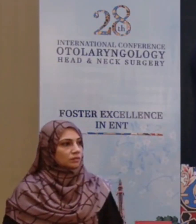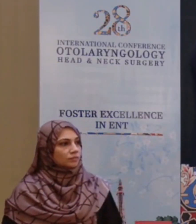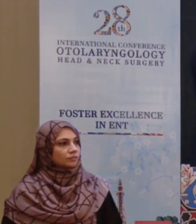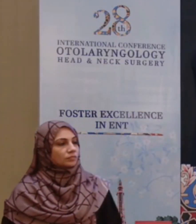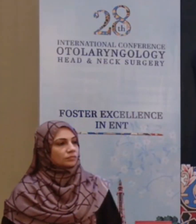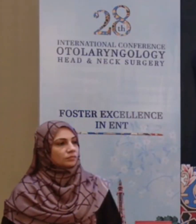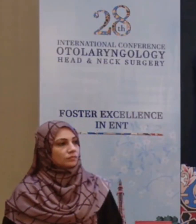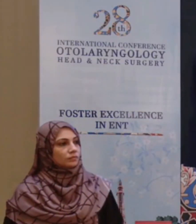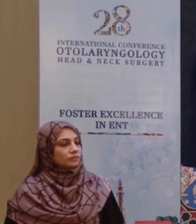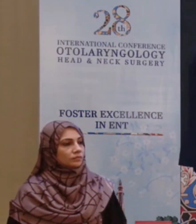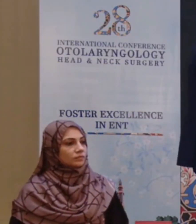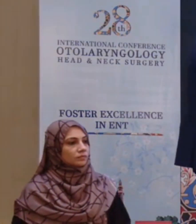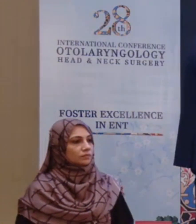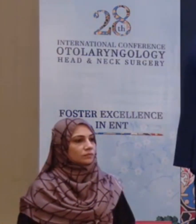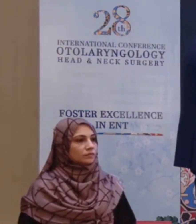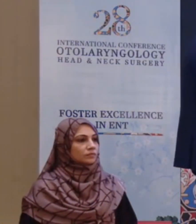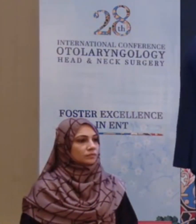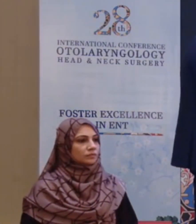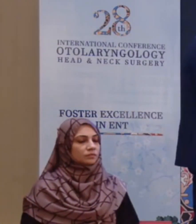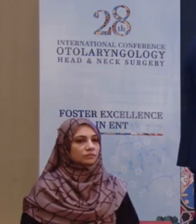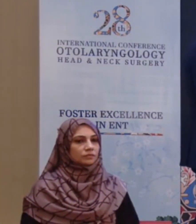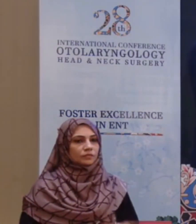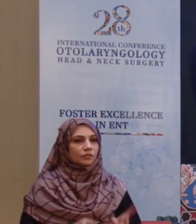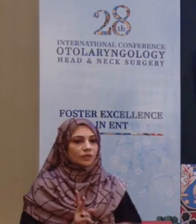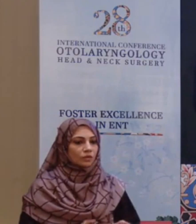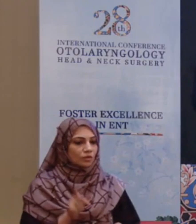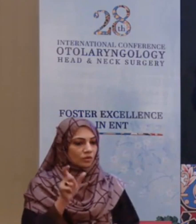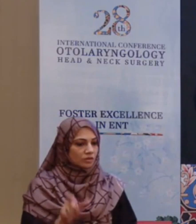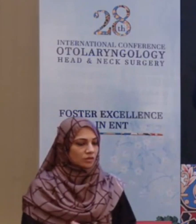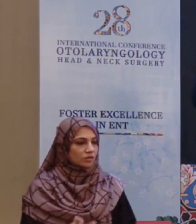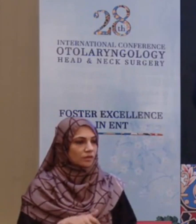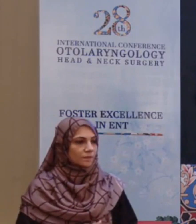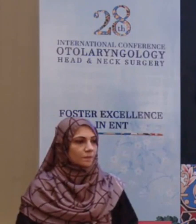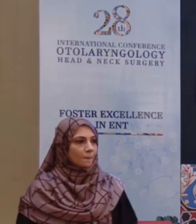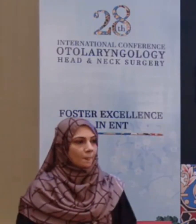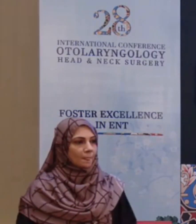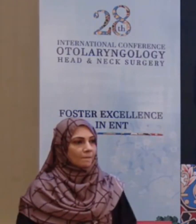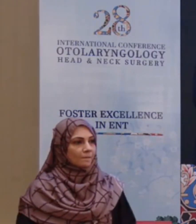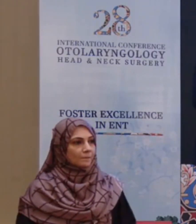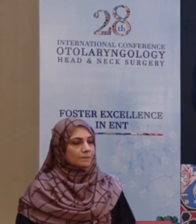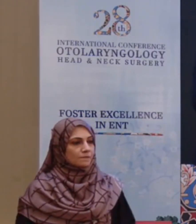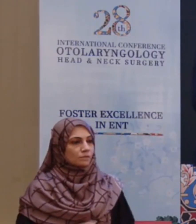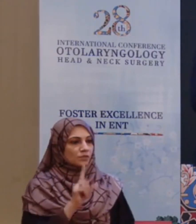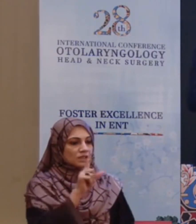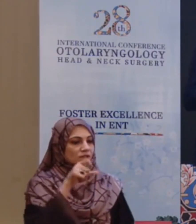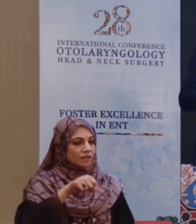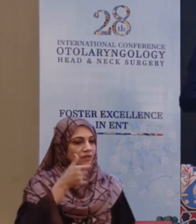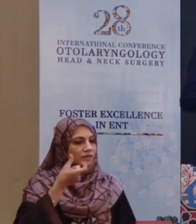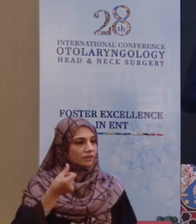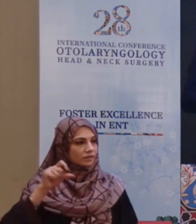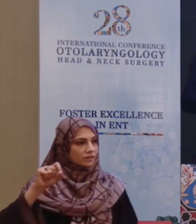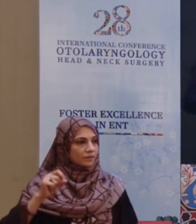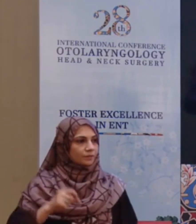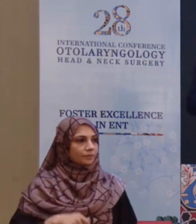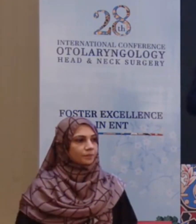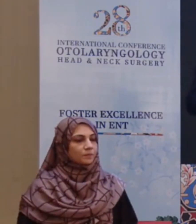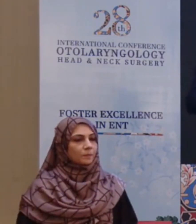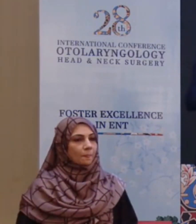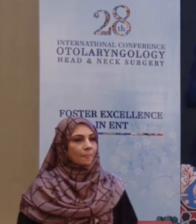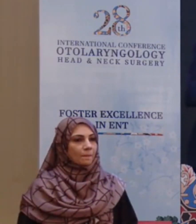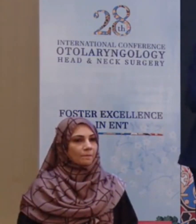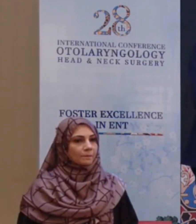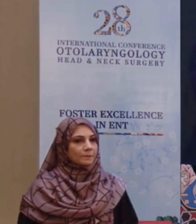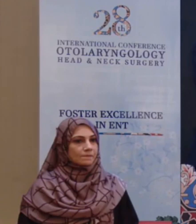So he was an oral surgeon. And then just a little bit of history. It was in the 1960s that the first dental